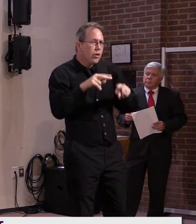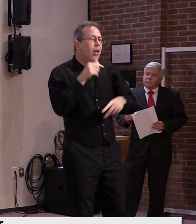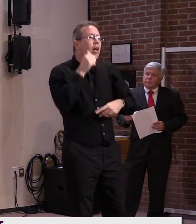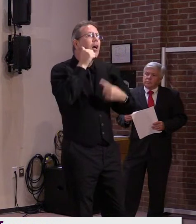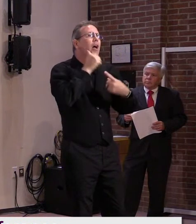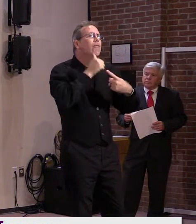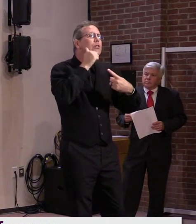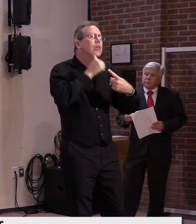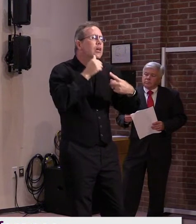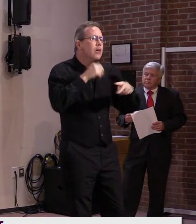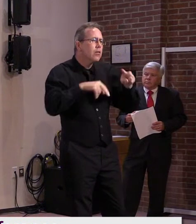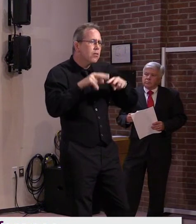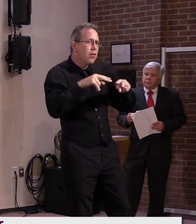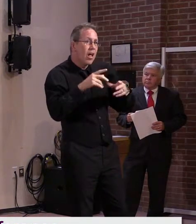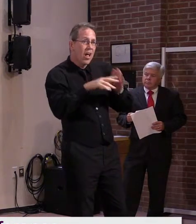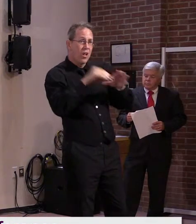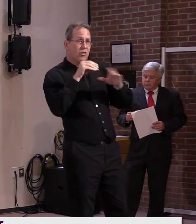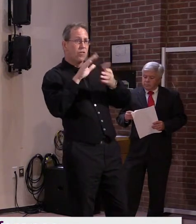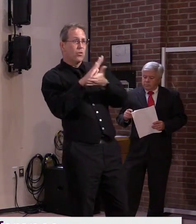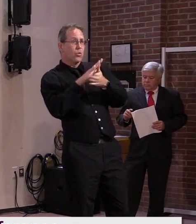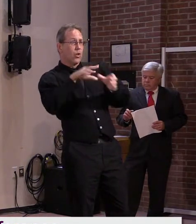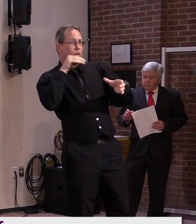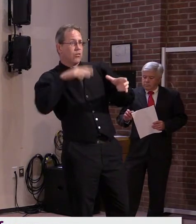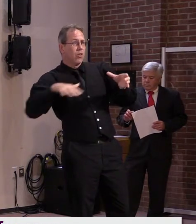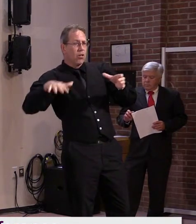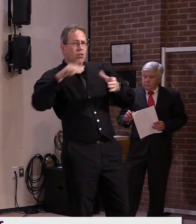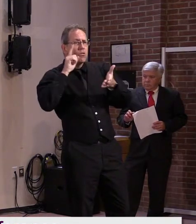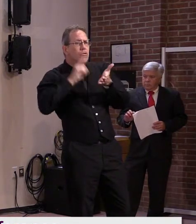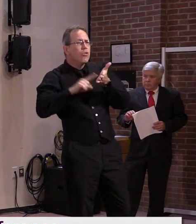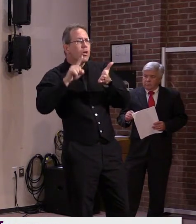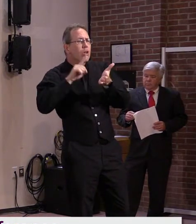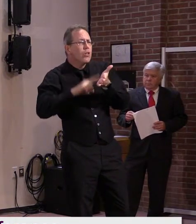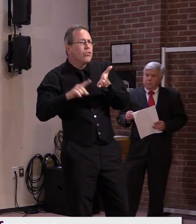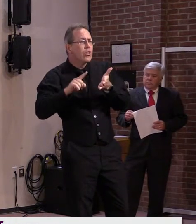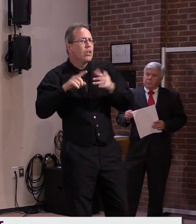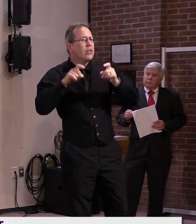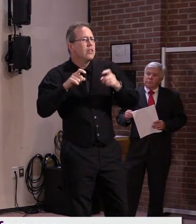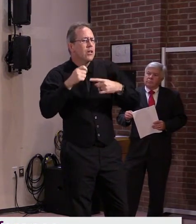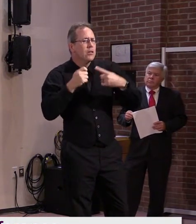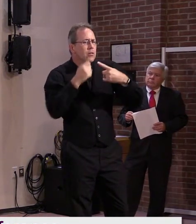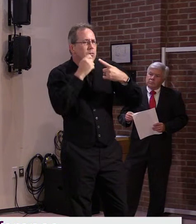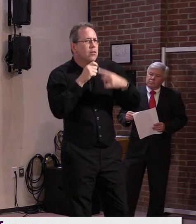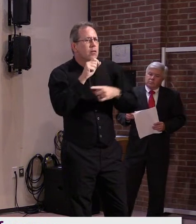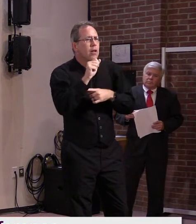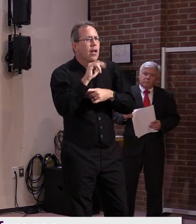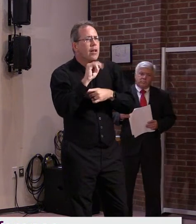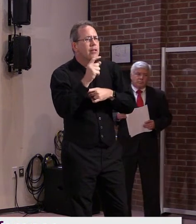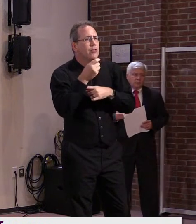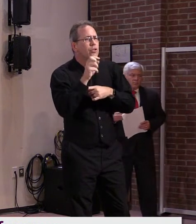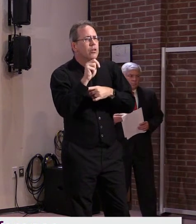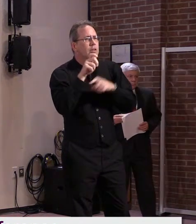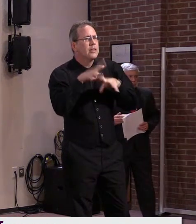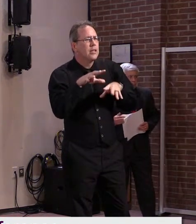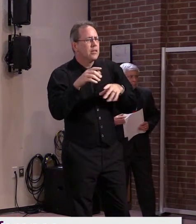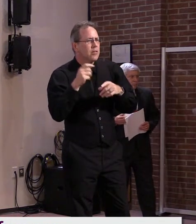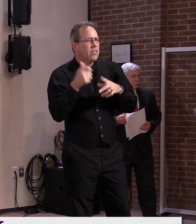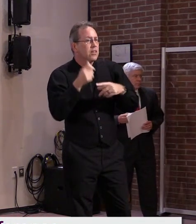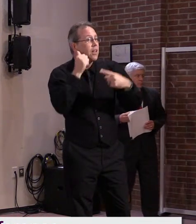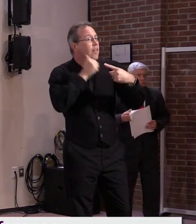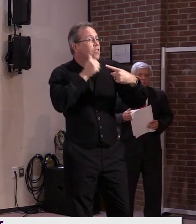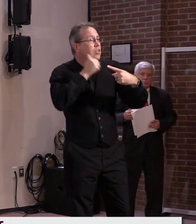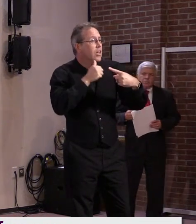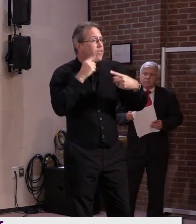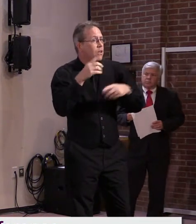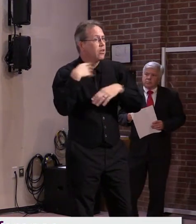entering the school building. They would do this each day for 7 days after their last possible exposure. We're still working